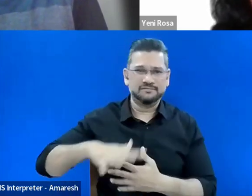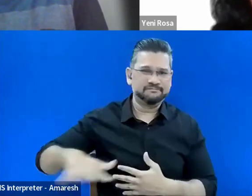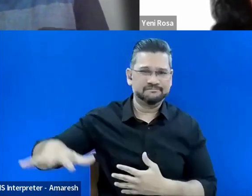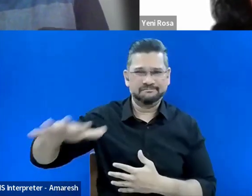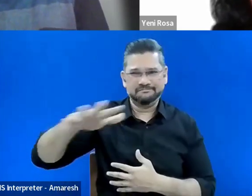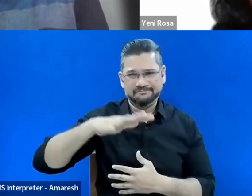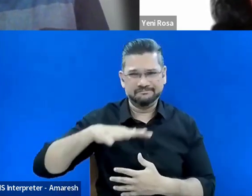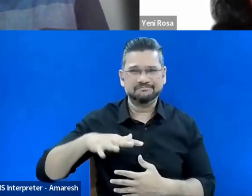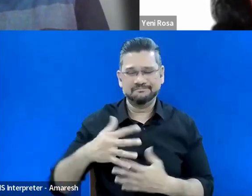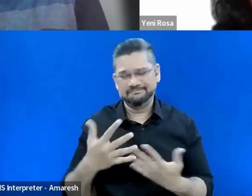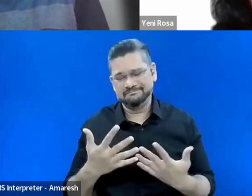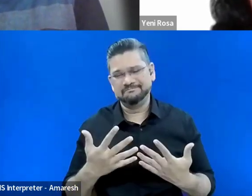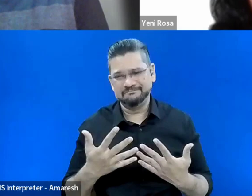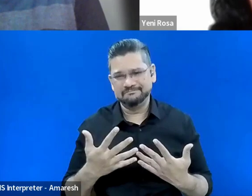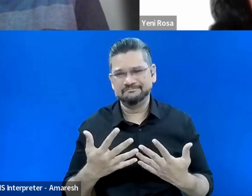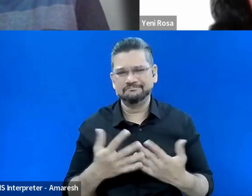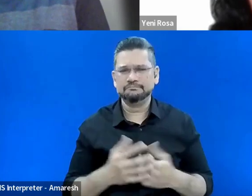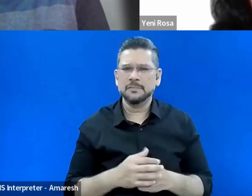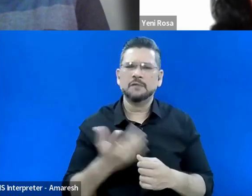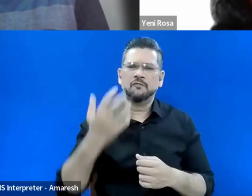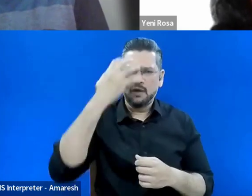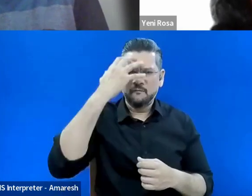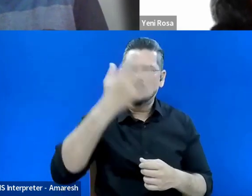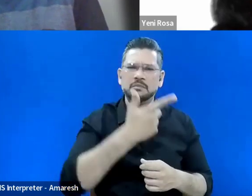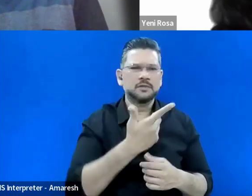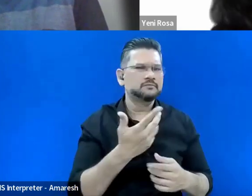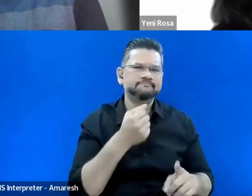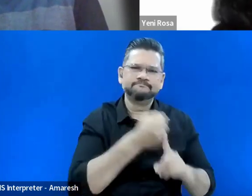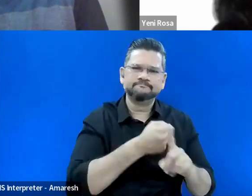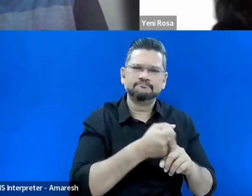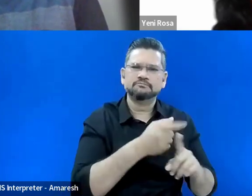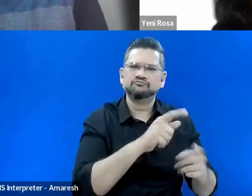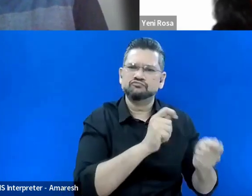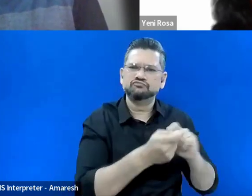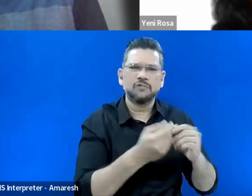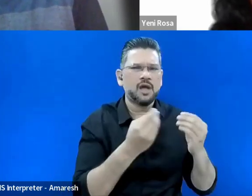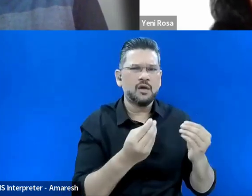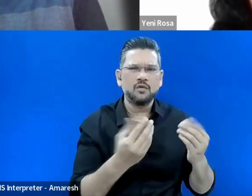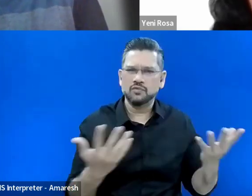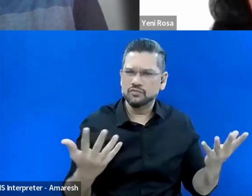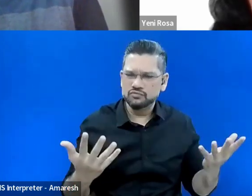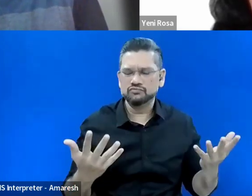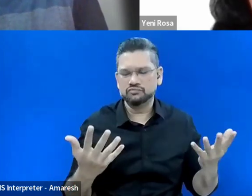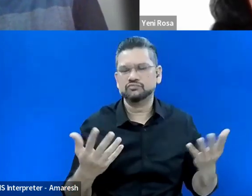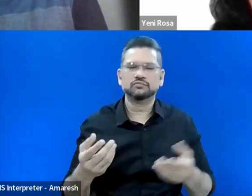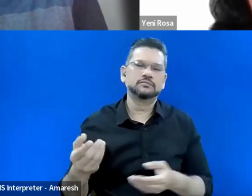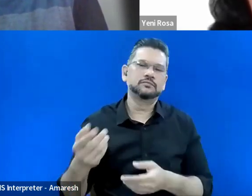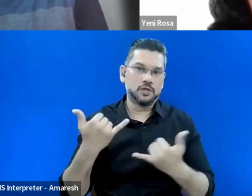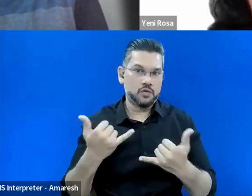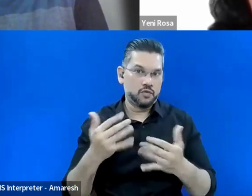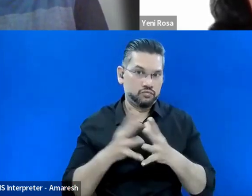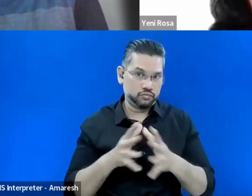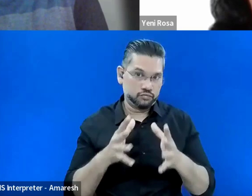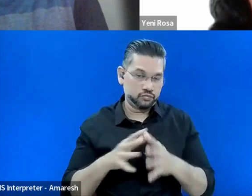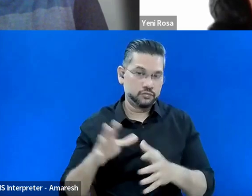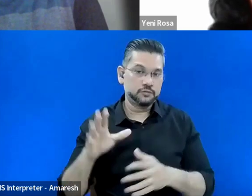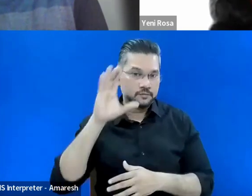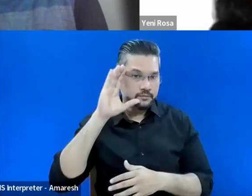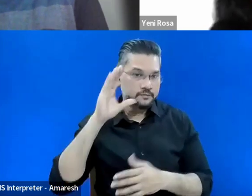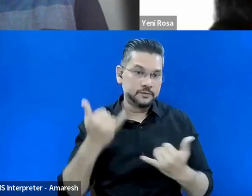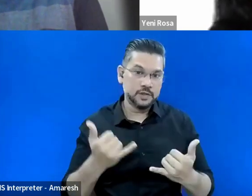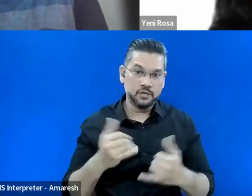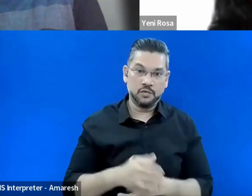issues. Without taking more time, I will now request Ms. Yeni Rosa Damayanti, Chair of Indonesian Mental Health Association,